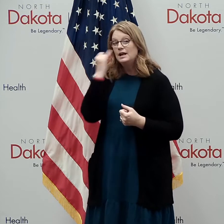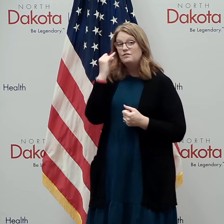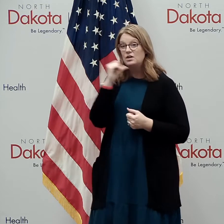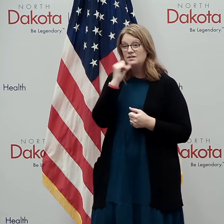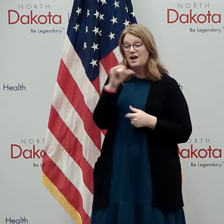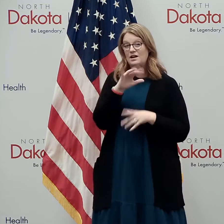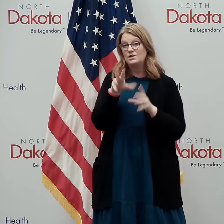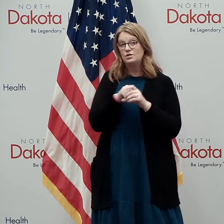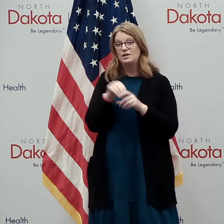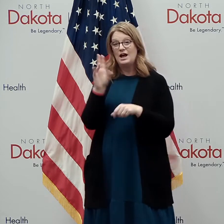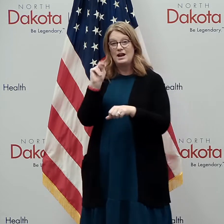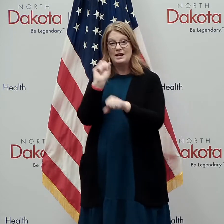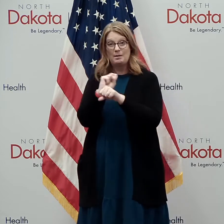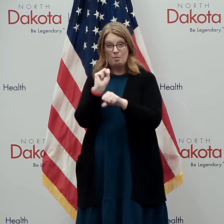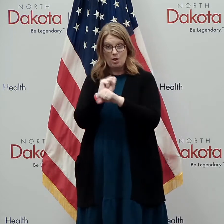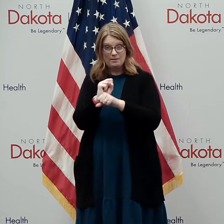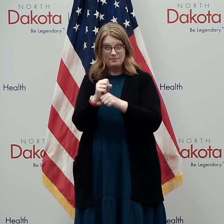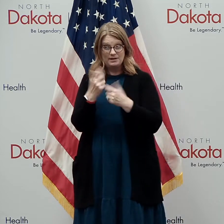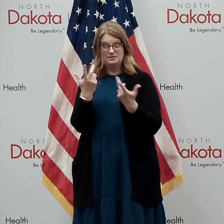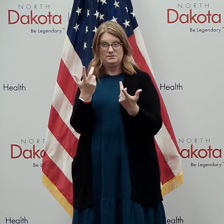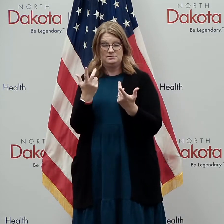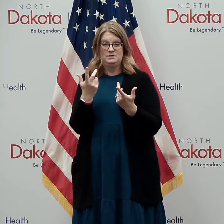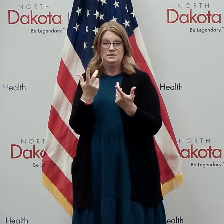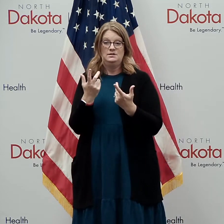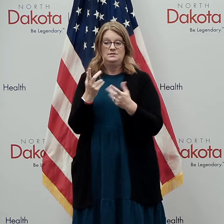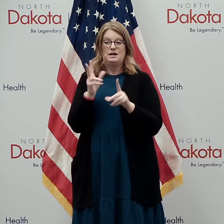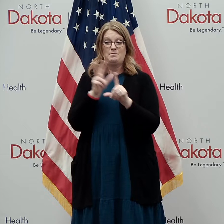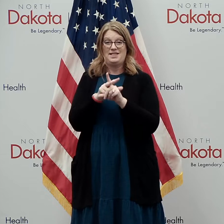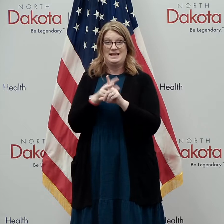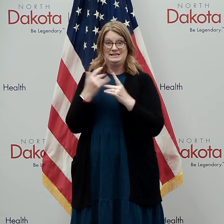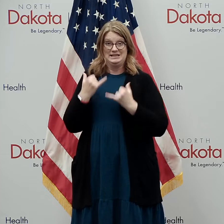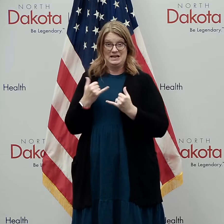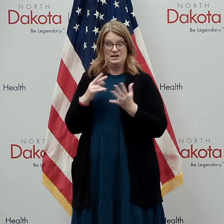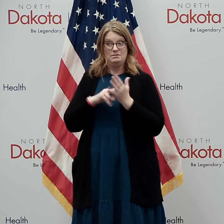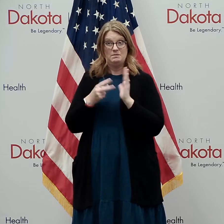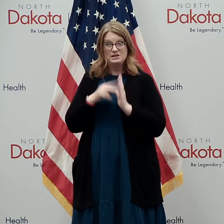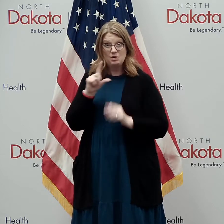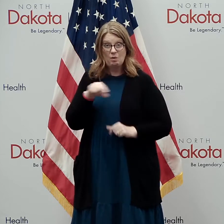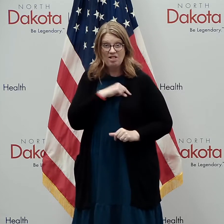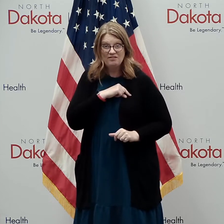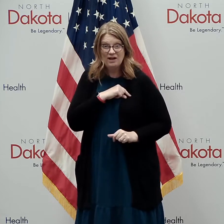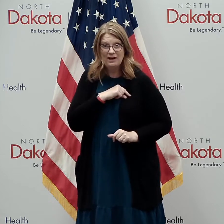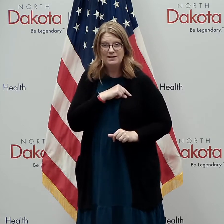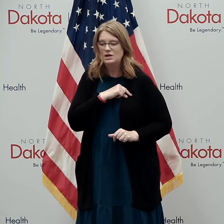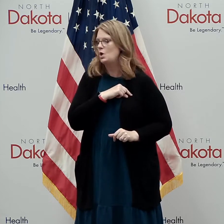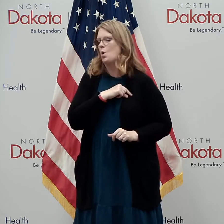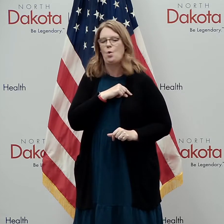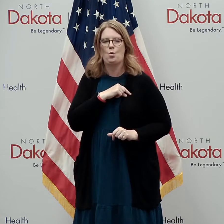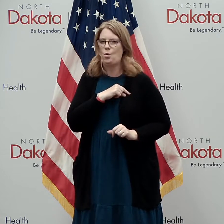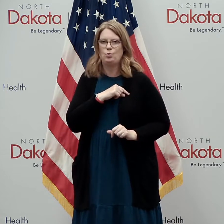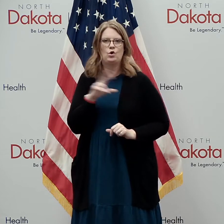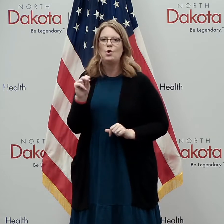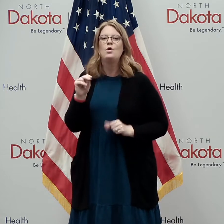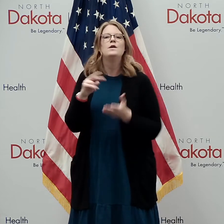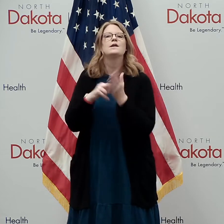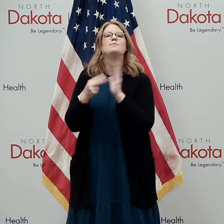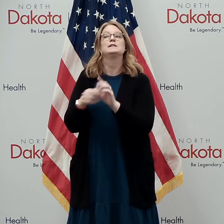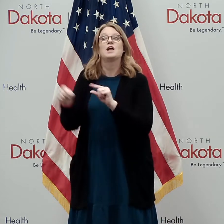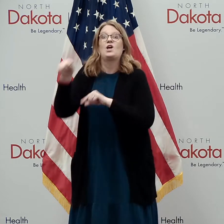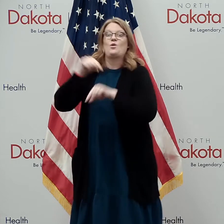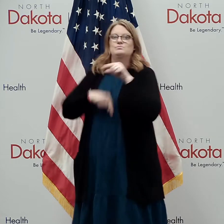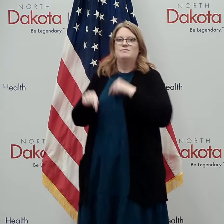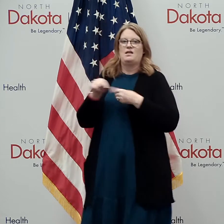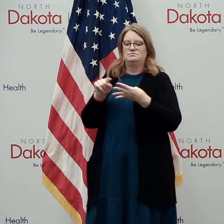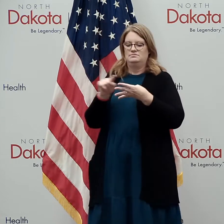unemployment today, applying today does not qualify you for this, because this goes back to people for the first 3 weeks in